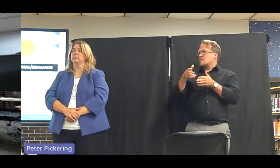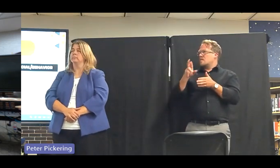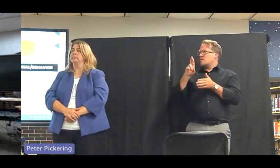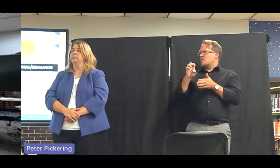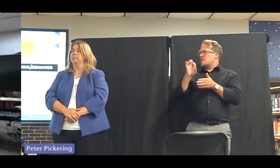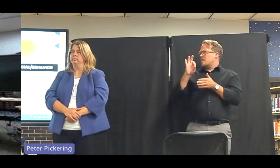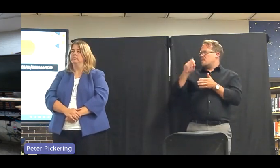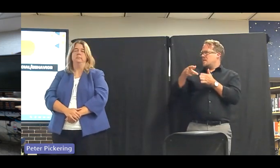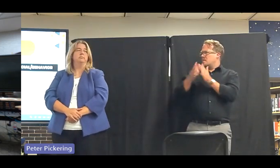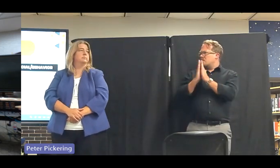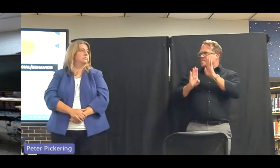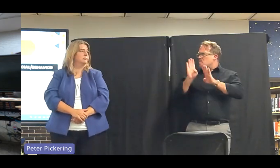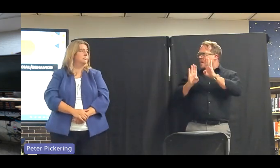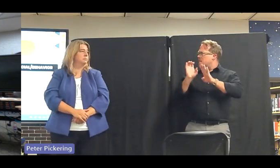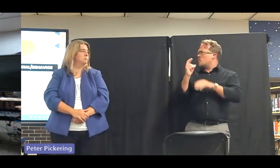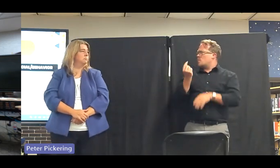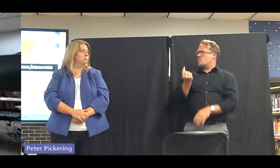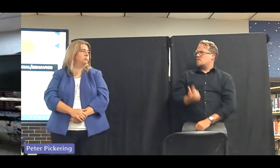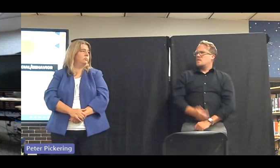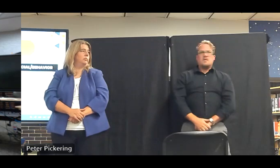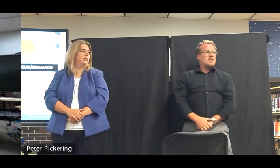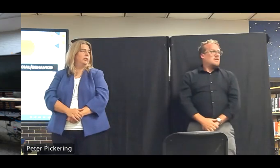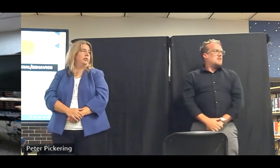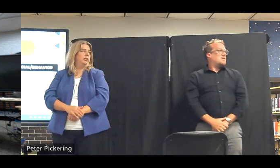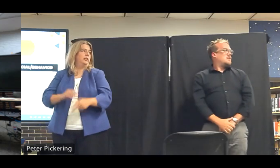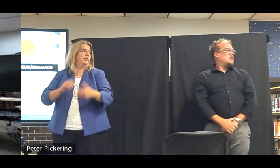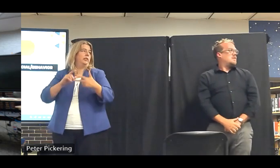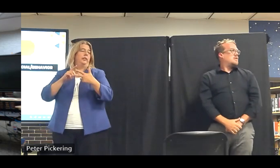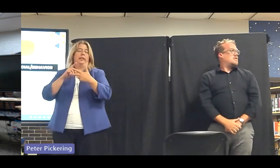the RFP request? Bidding?